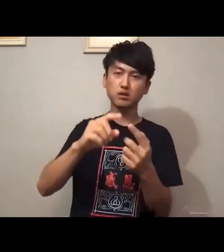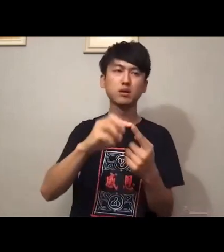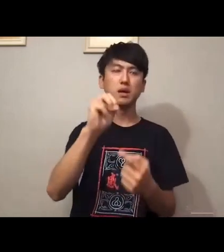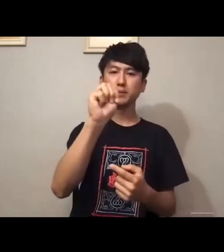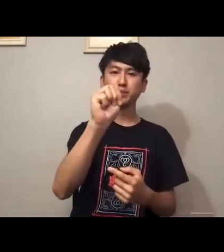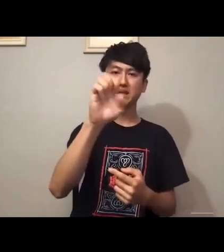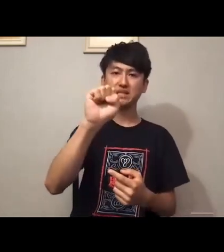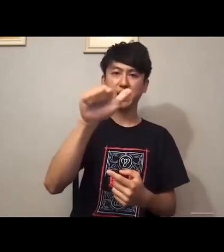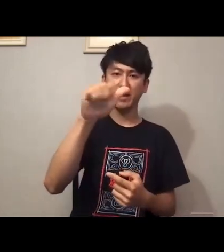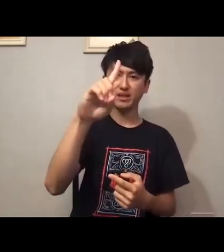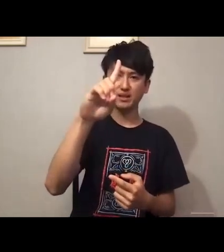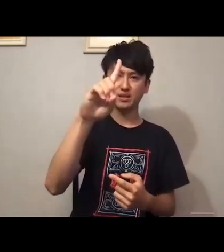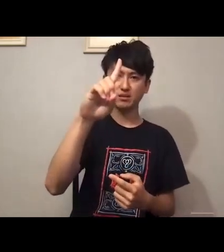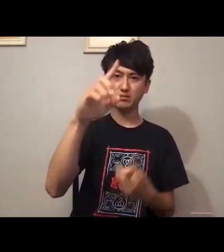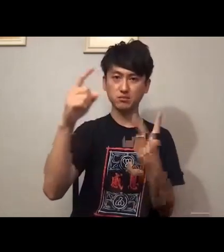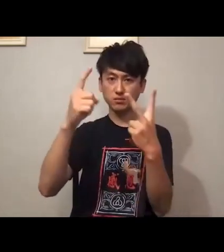The